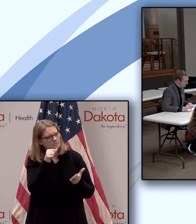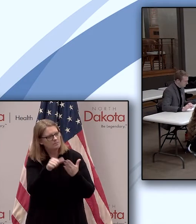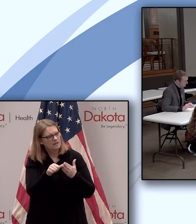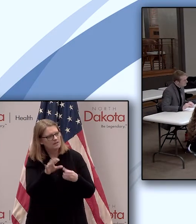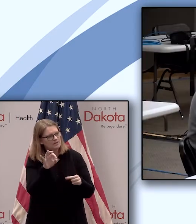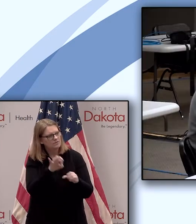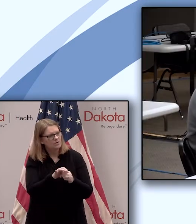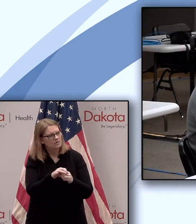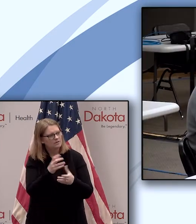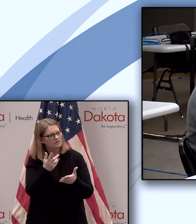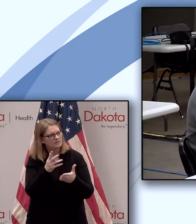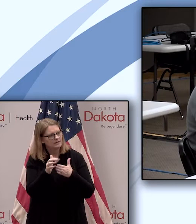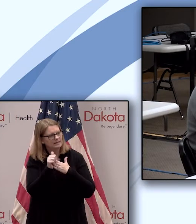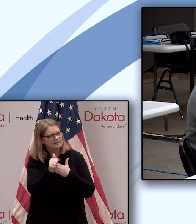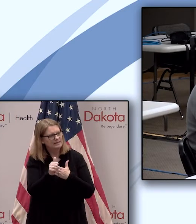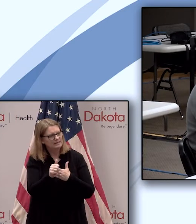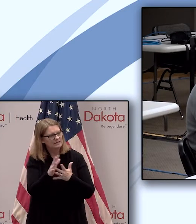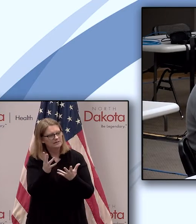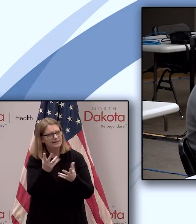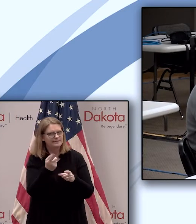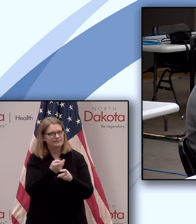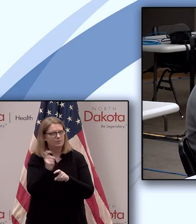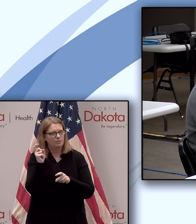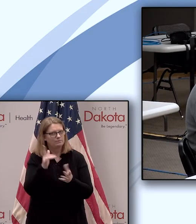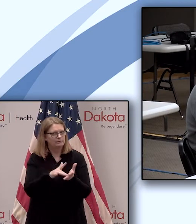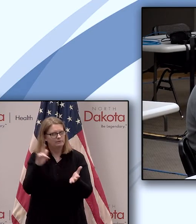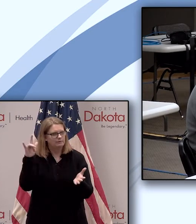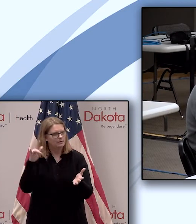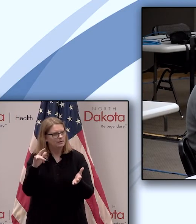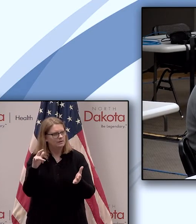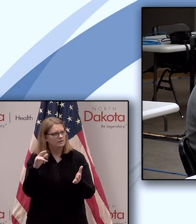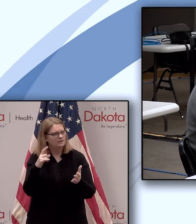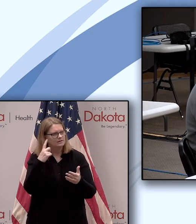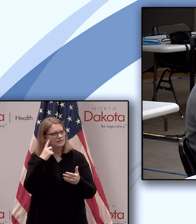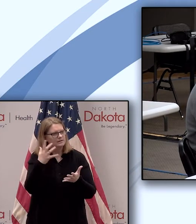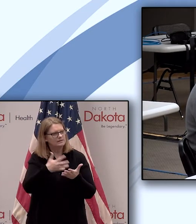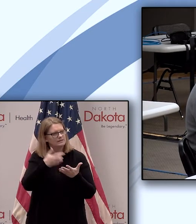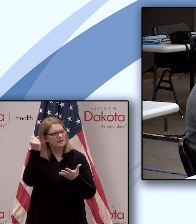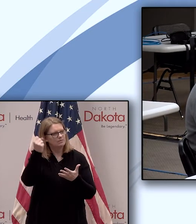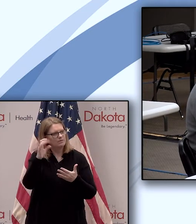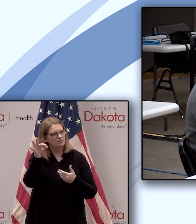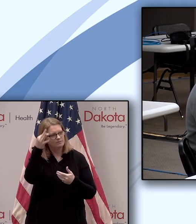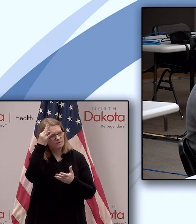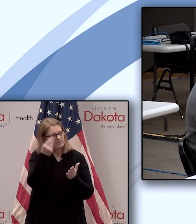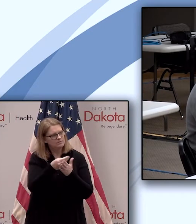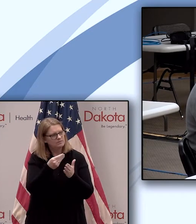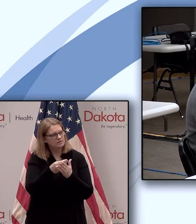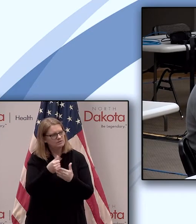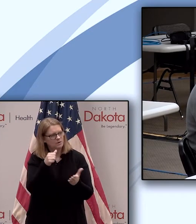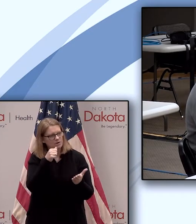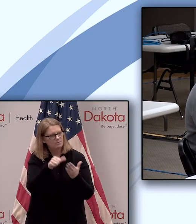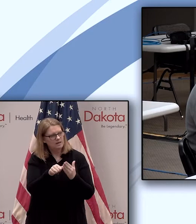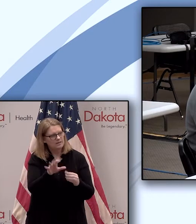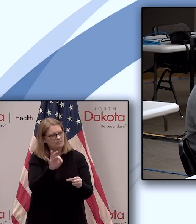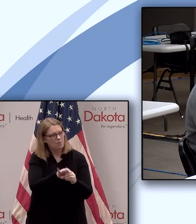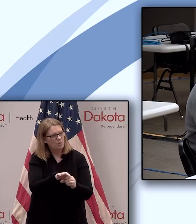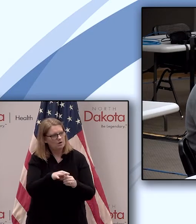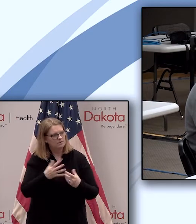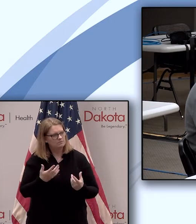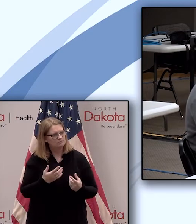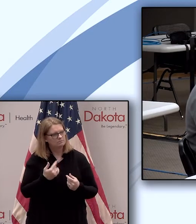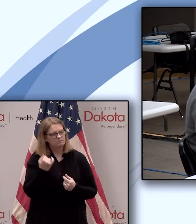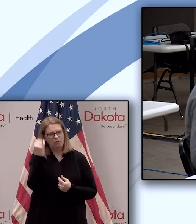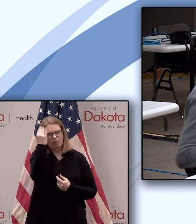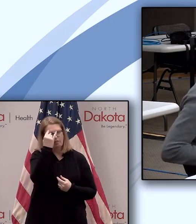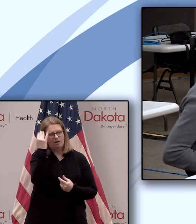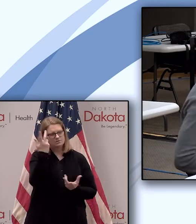to corruption, and he's said that he would consider taking away federal funding from states that do mail-in voting. I'm just wondering what your